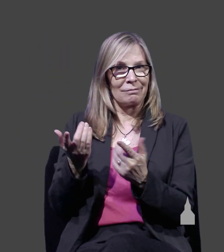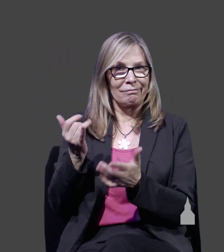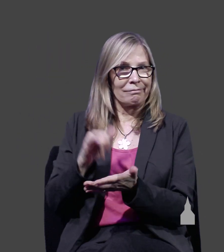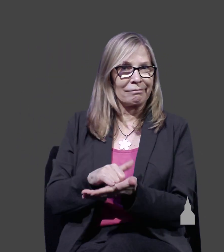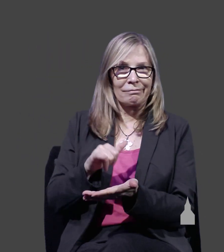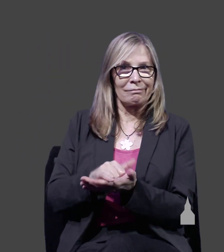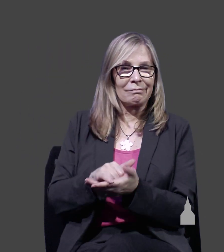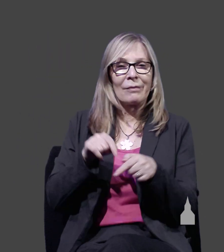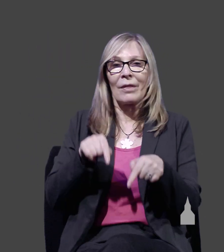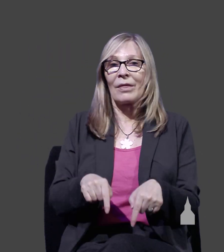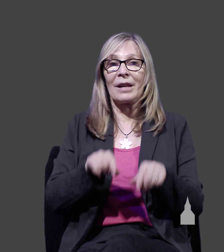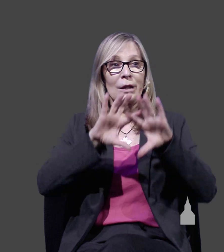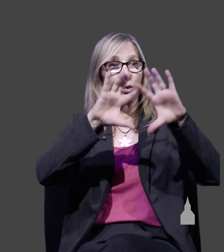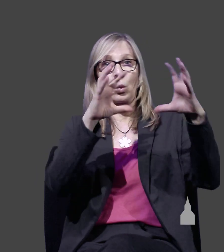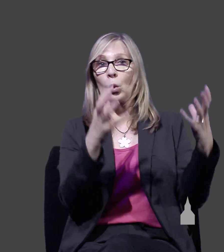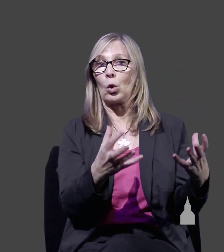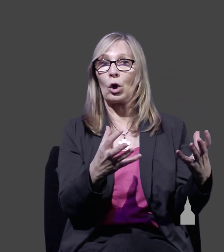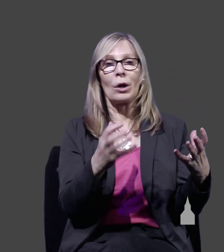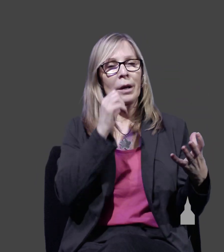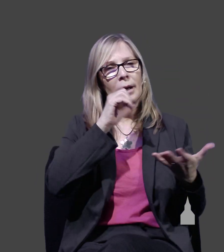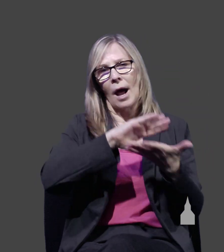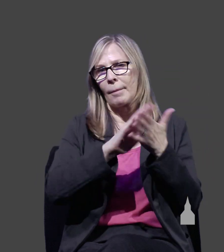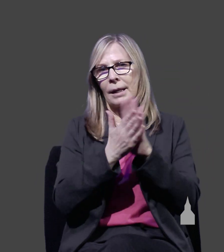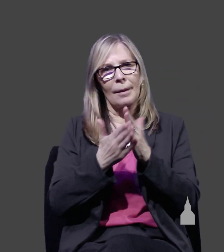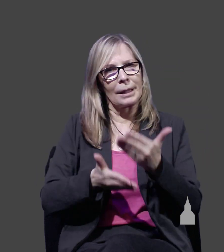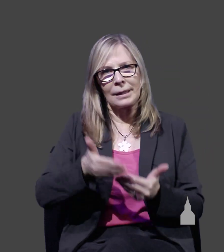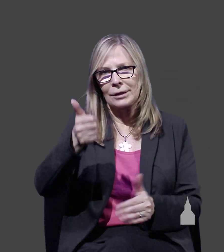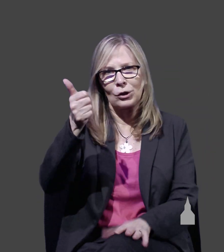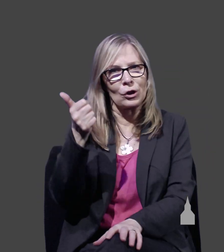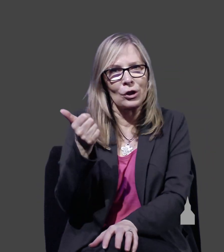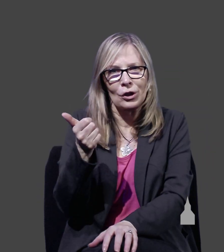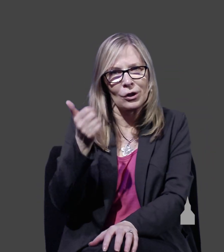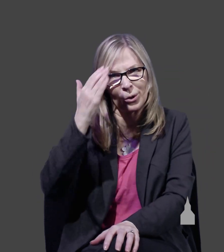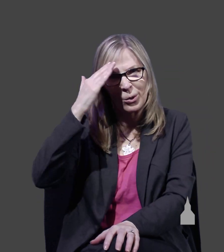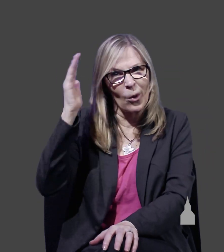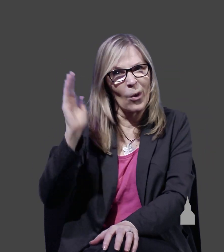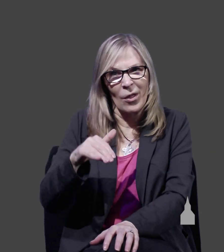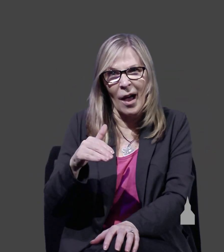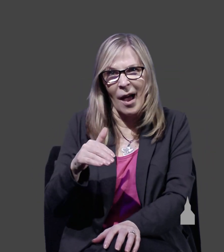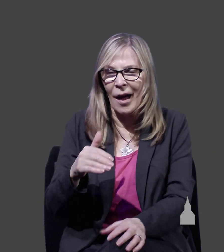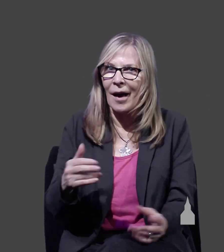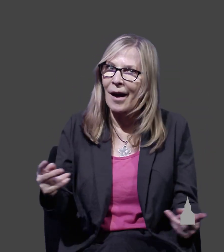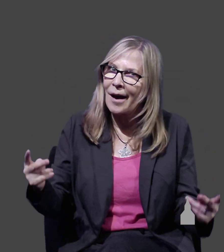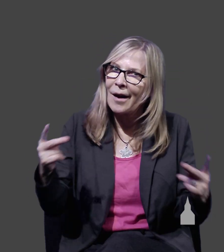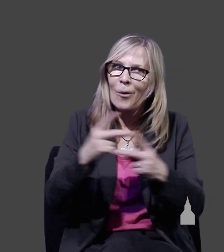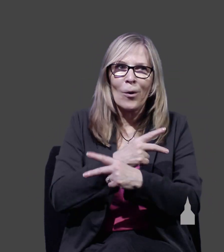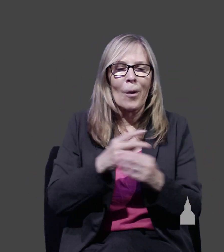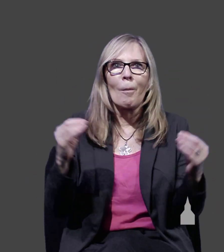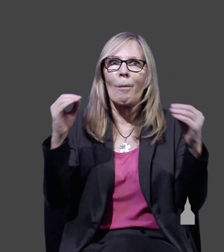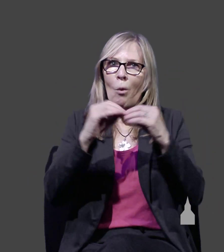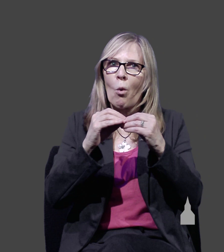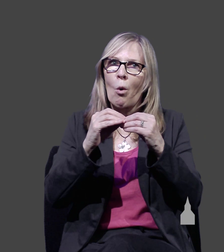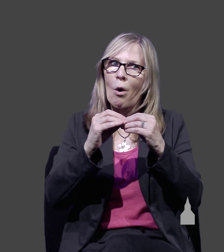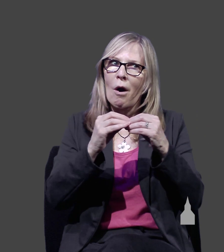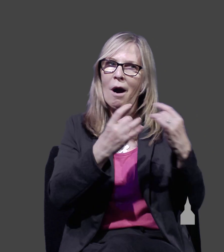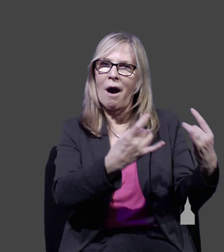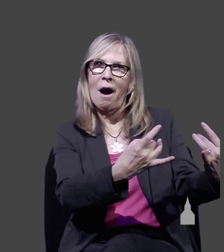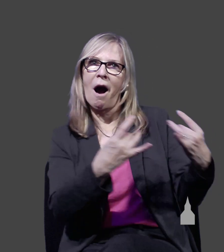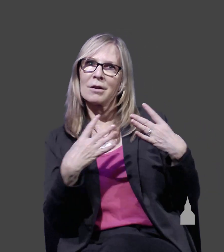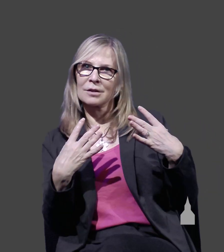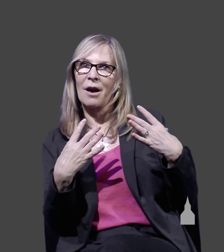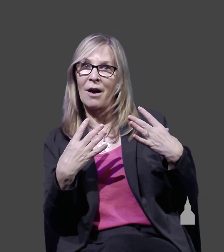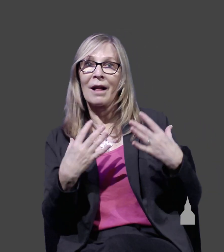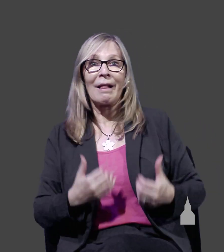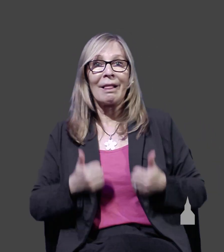This world is not getting easier. You know that. It's increasingly hostile to what we do. Living by